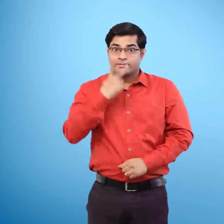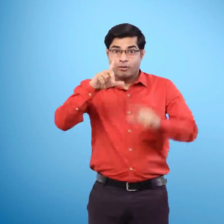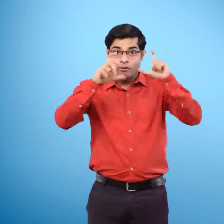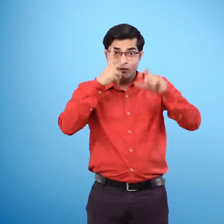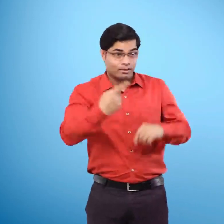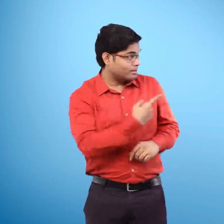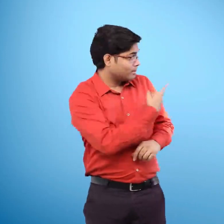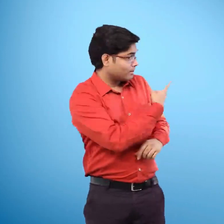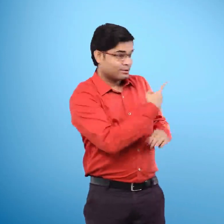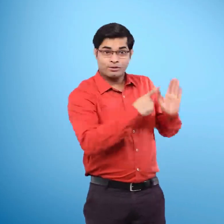Look at the picture